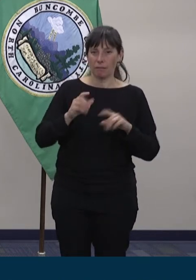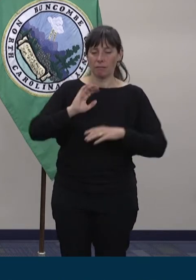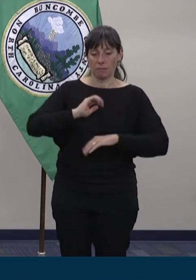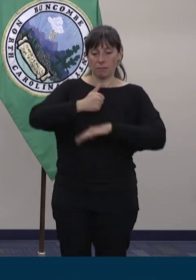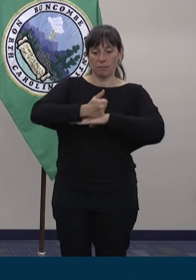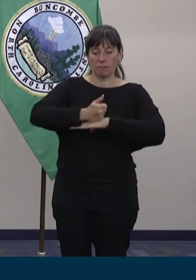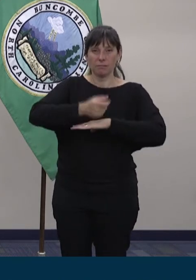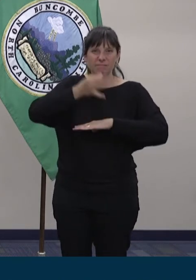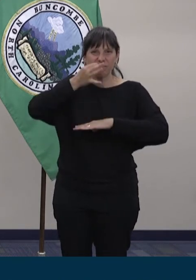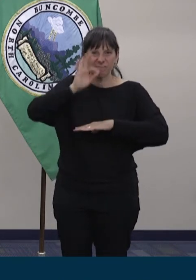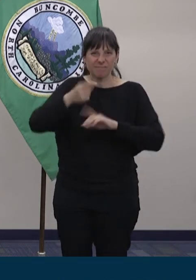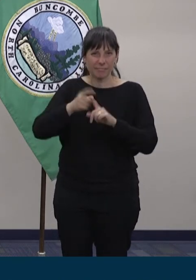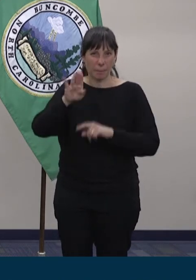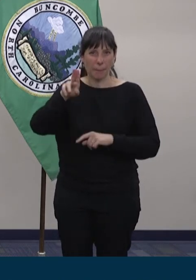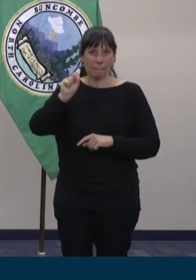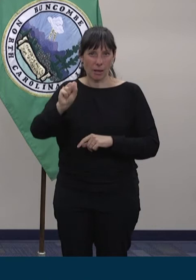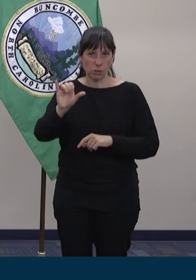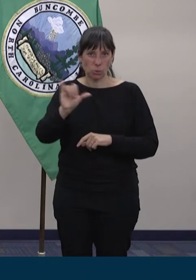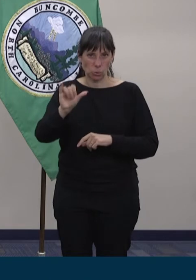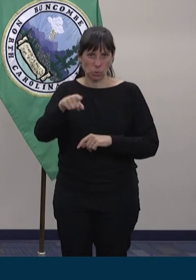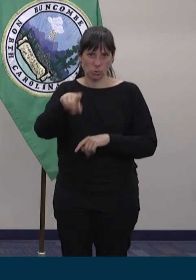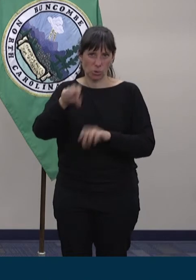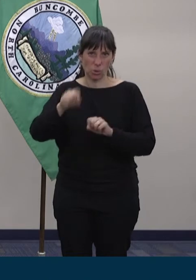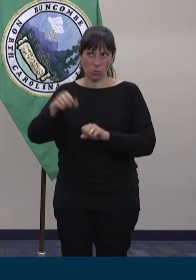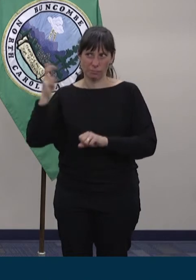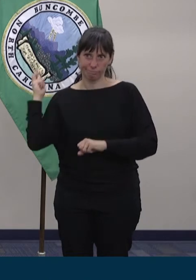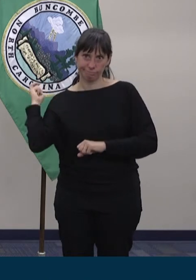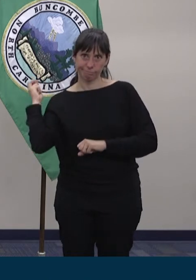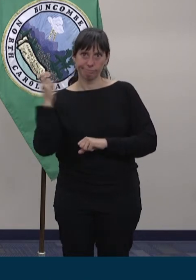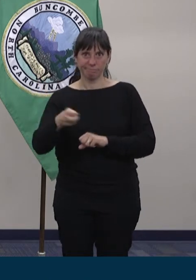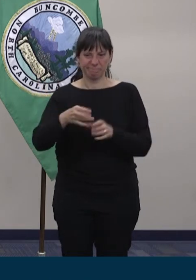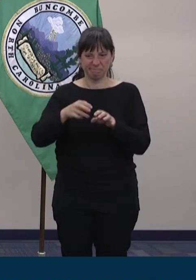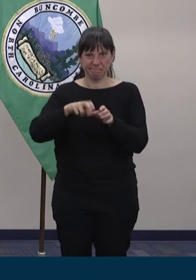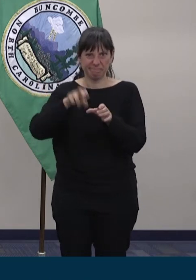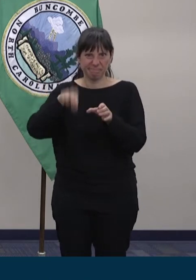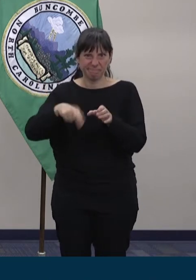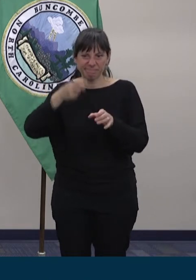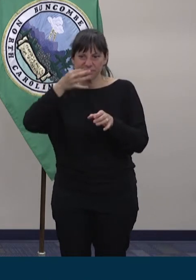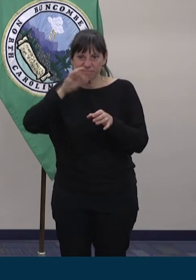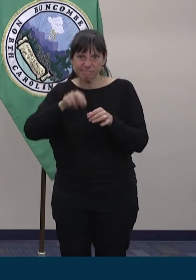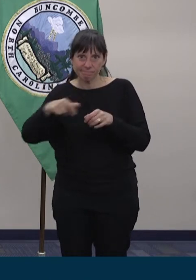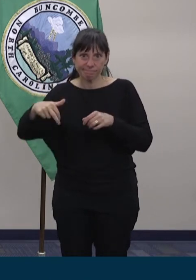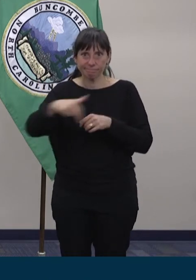line and will be open on varied days and hours.